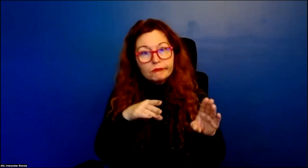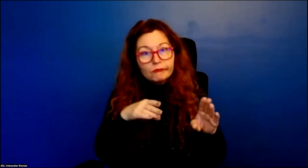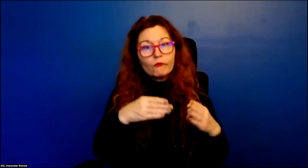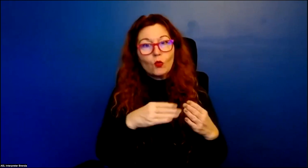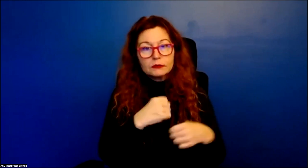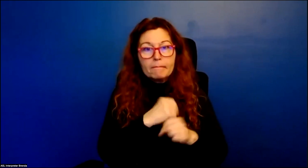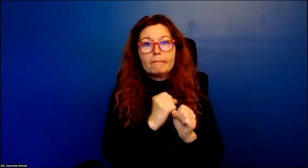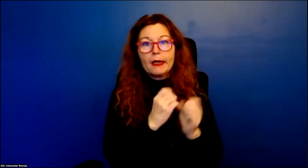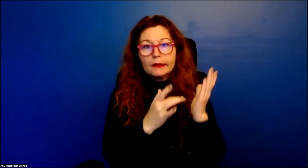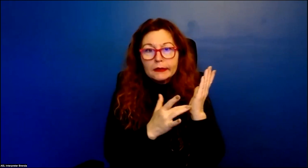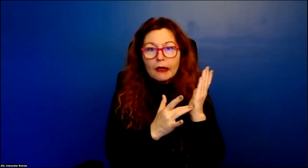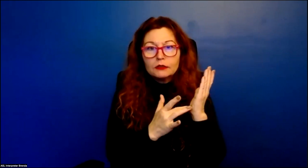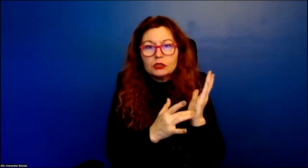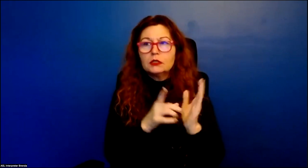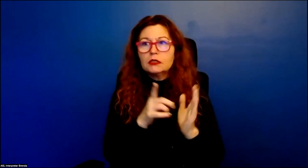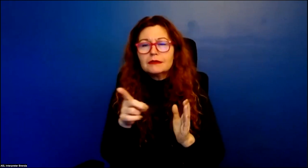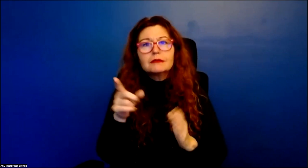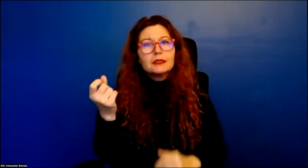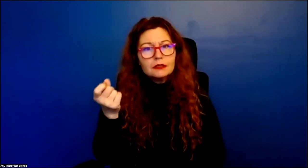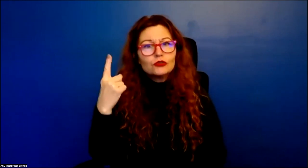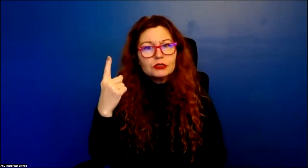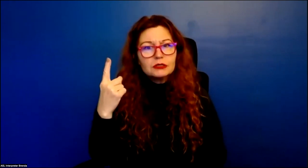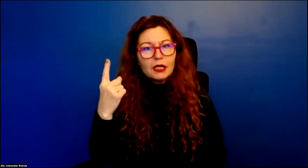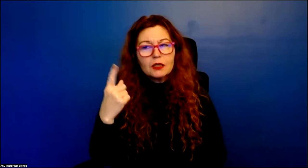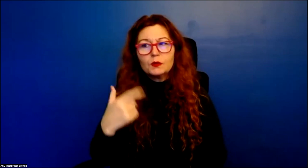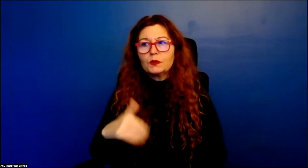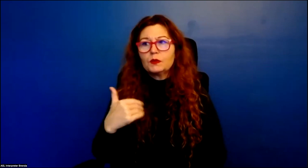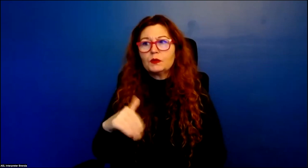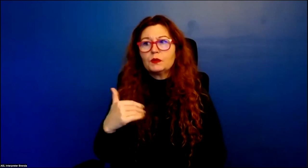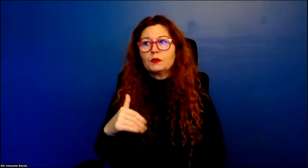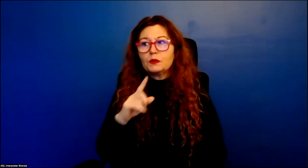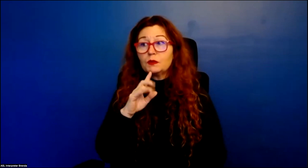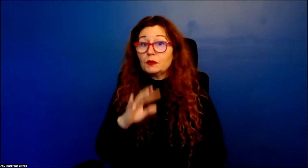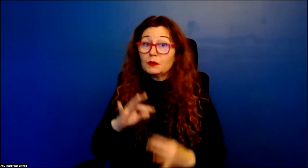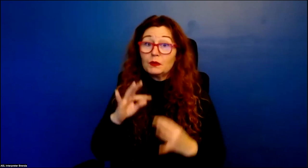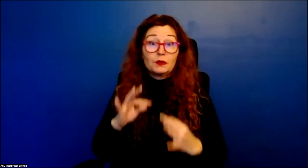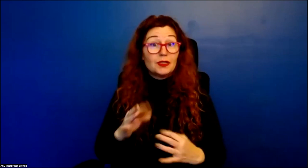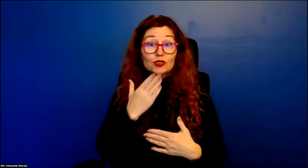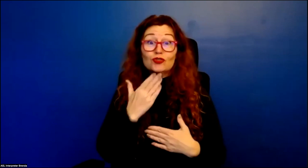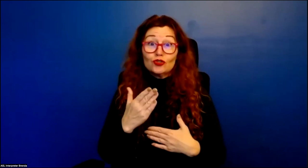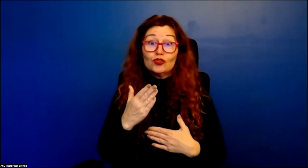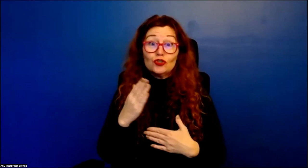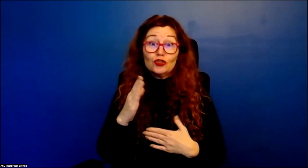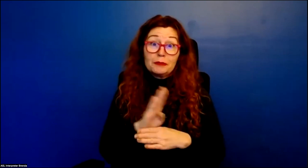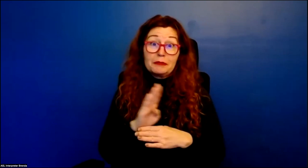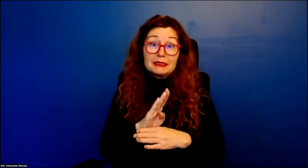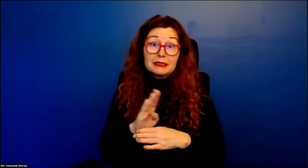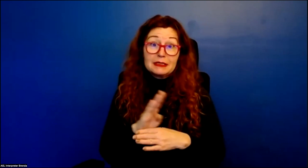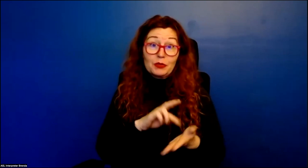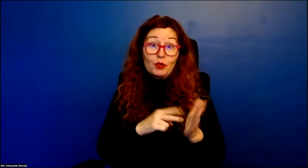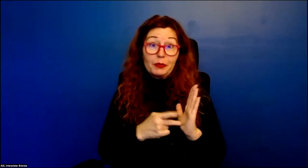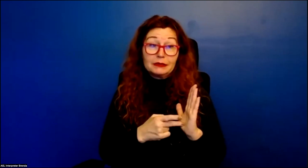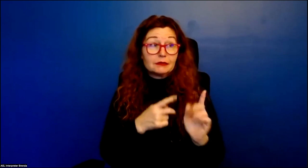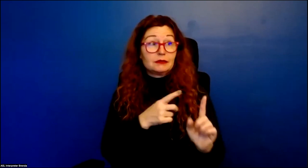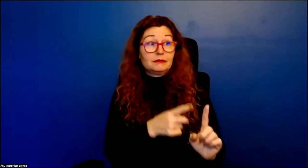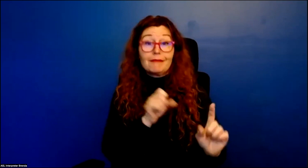them or someone in their family, that there's a great business case to be made for accessibility, and that the